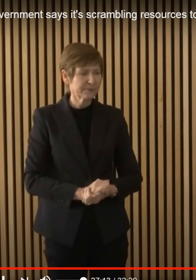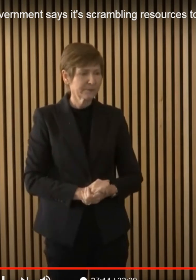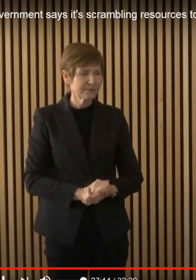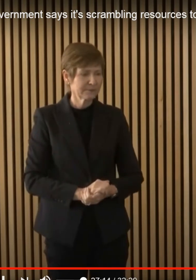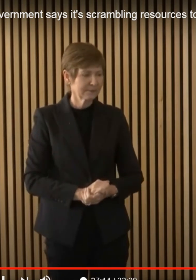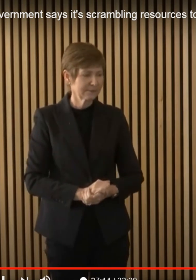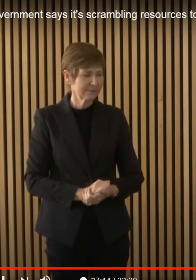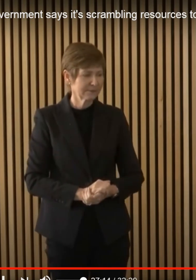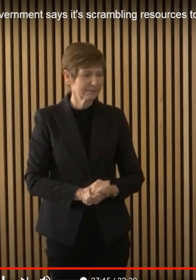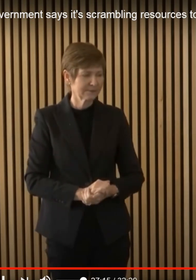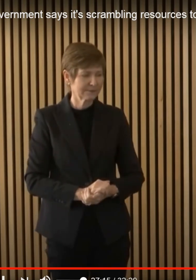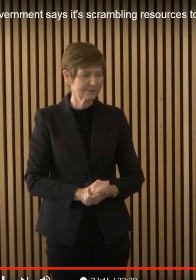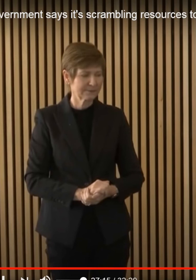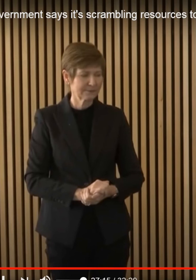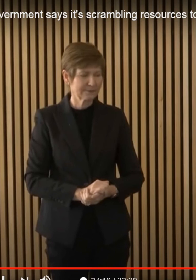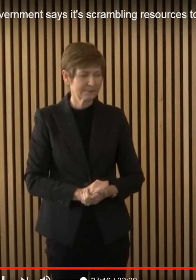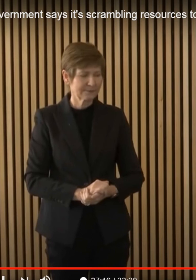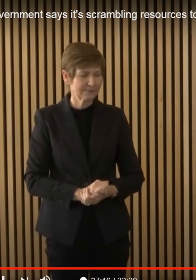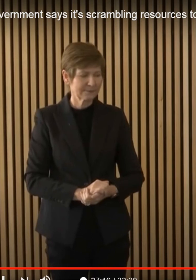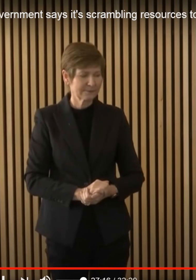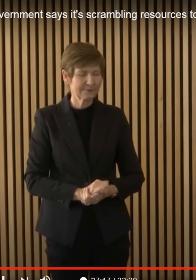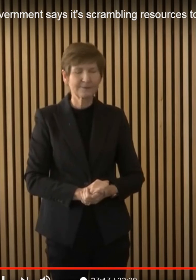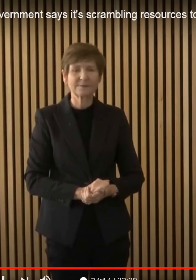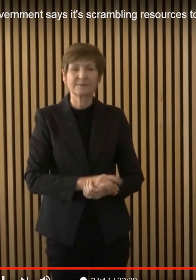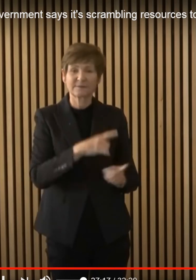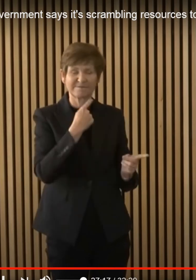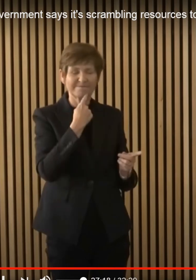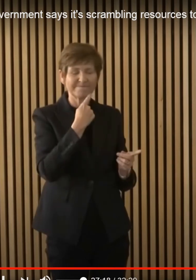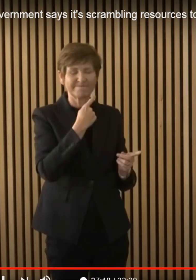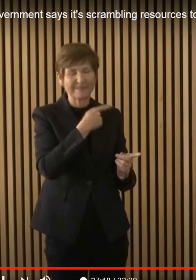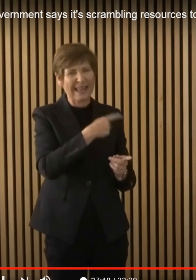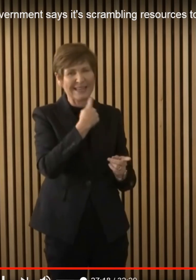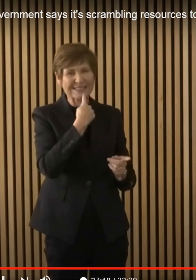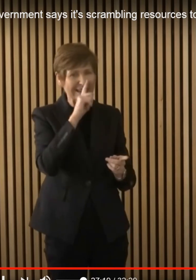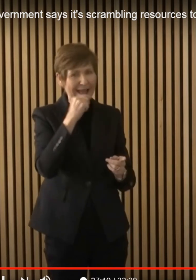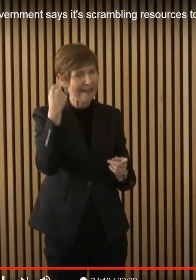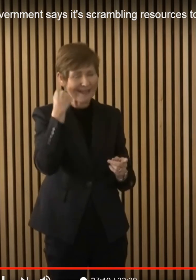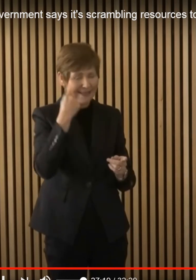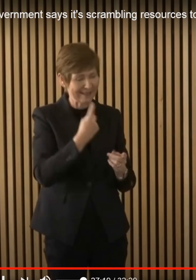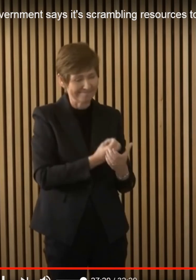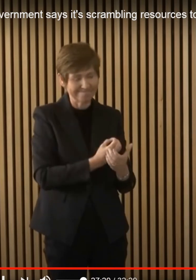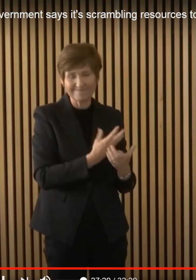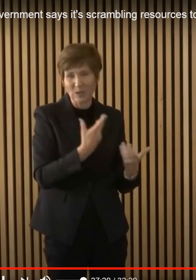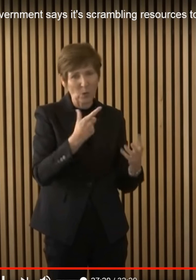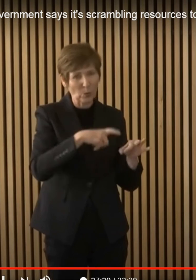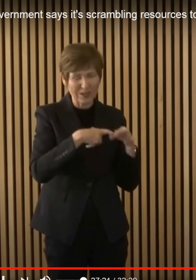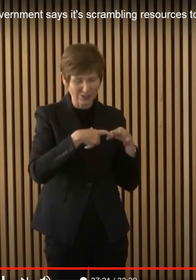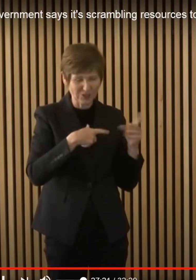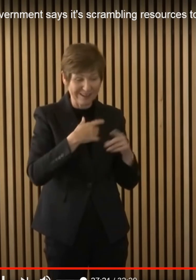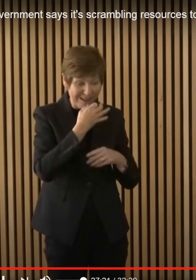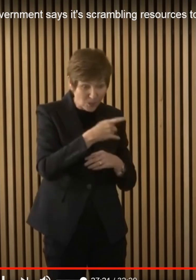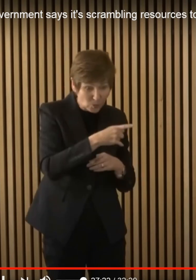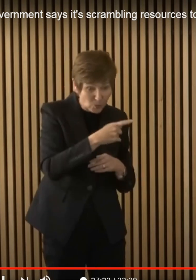Oh, sorry, I might just have to turn that up. Hold one sec, Carrie. Thank you. Go ahead. Yes.